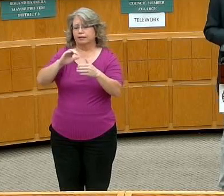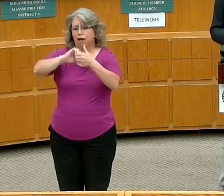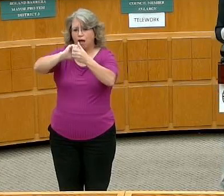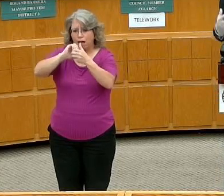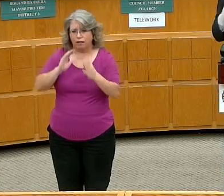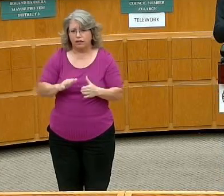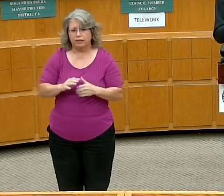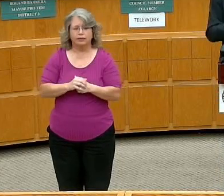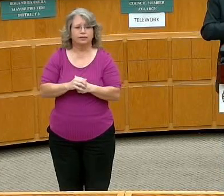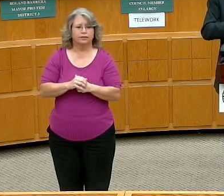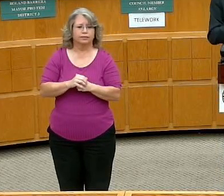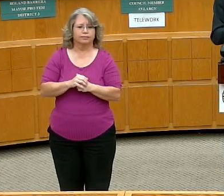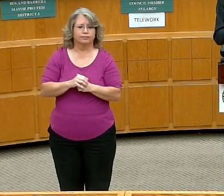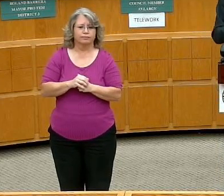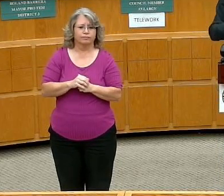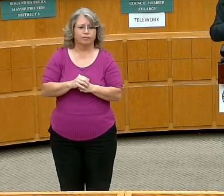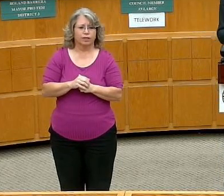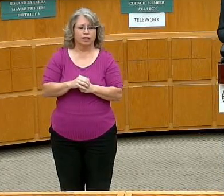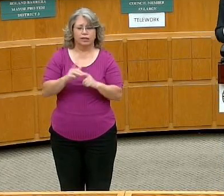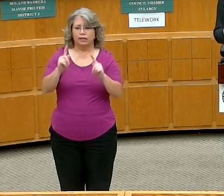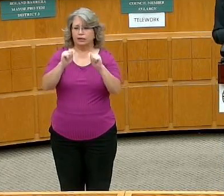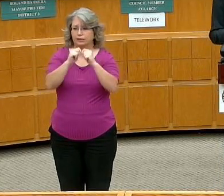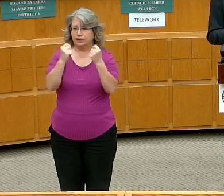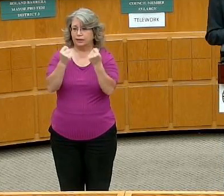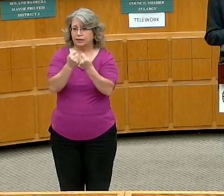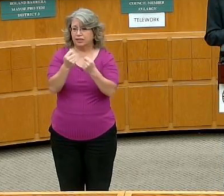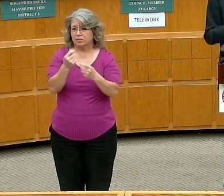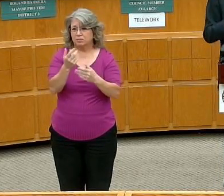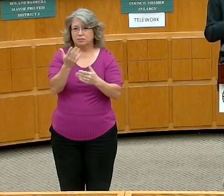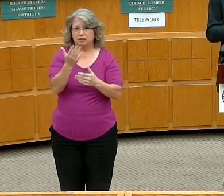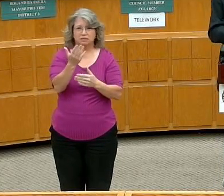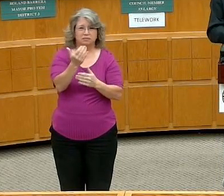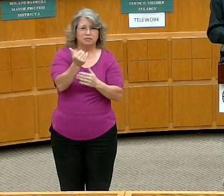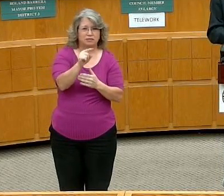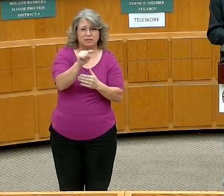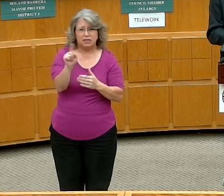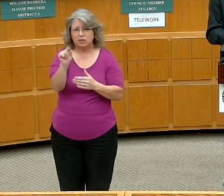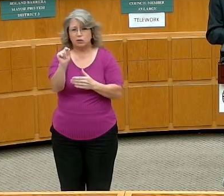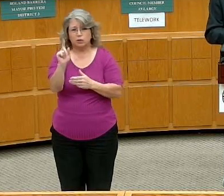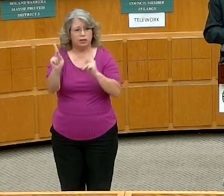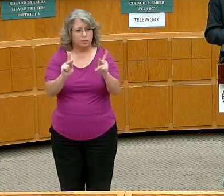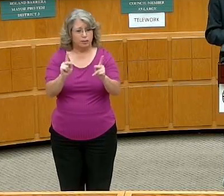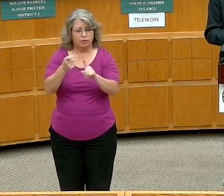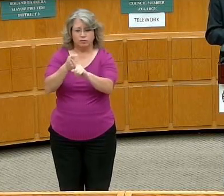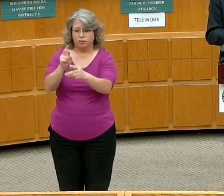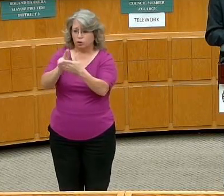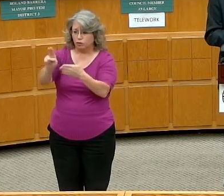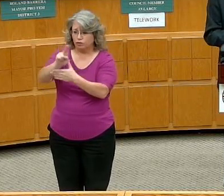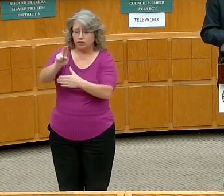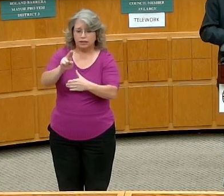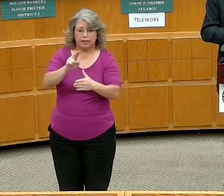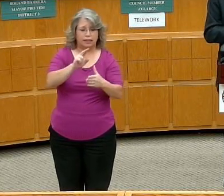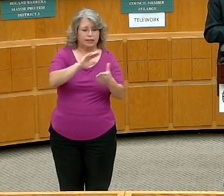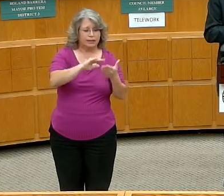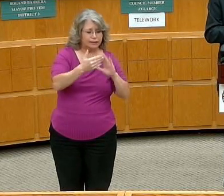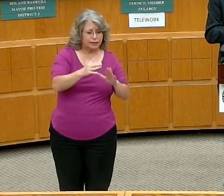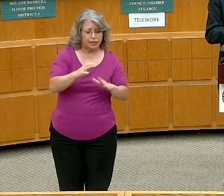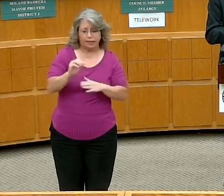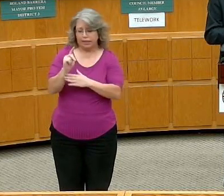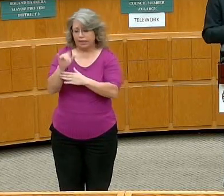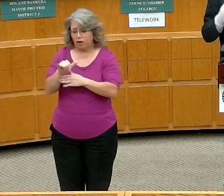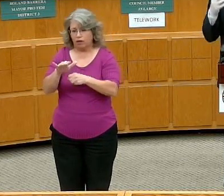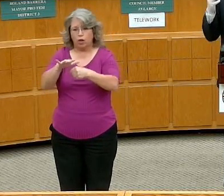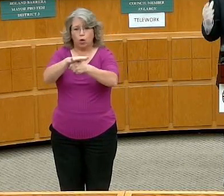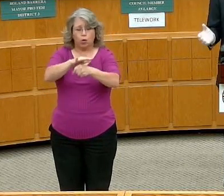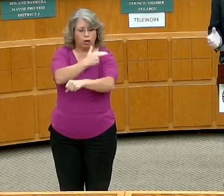there. And it's a team of 15, 20 people, the university, the city, the county, local